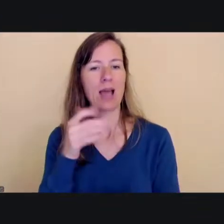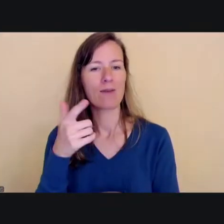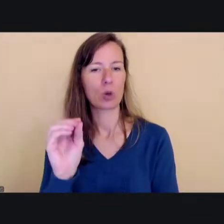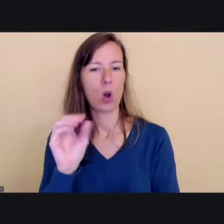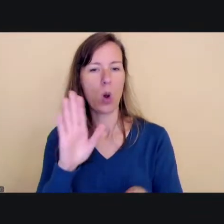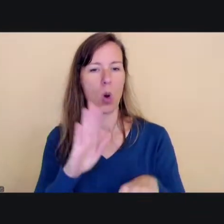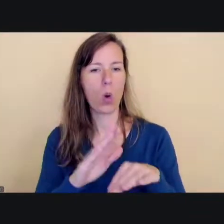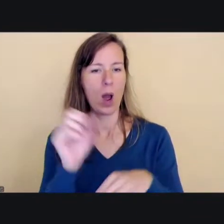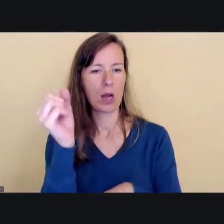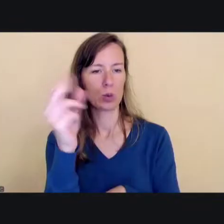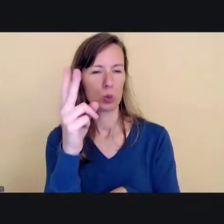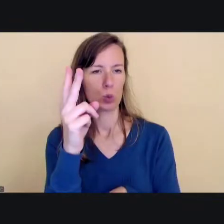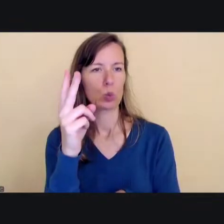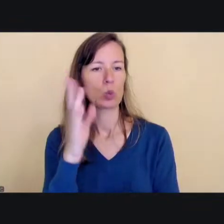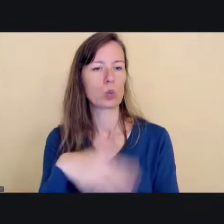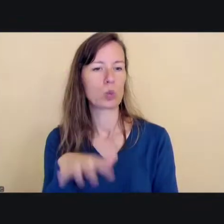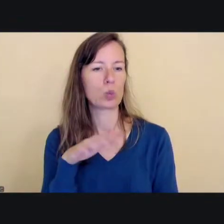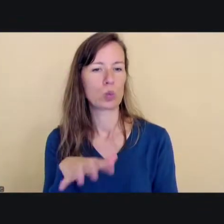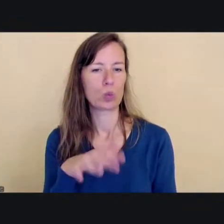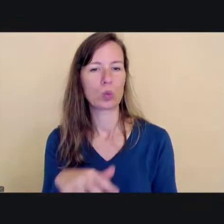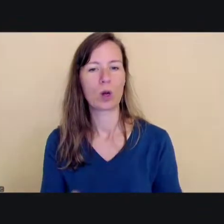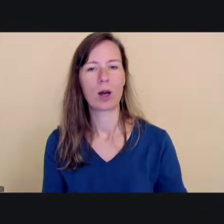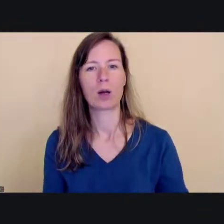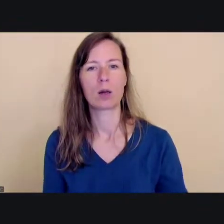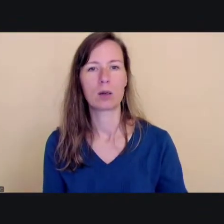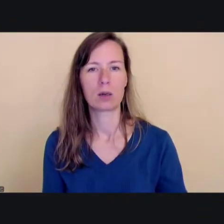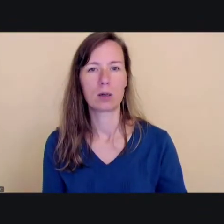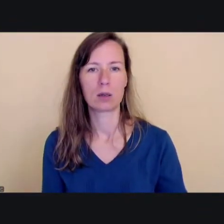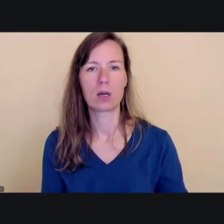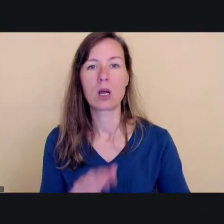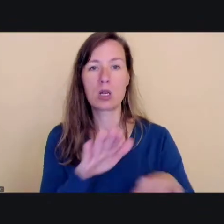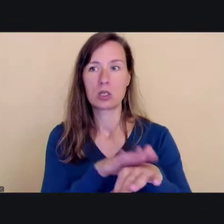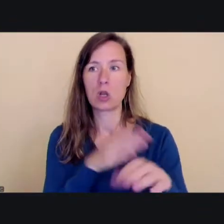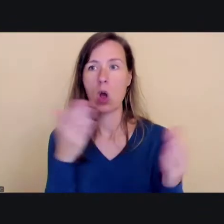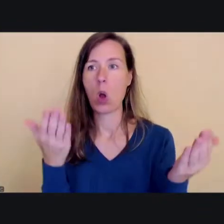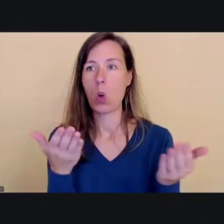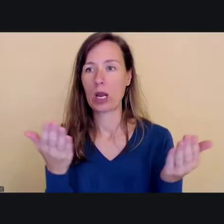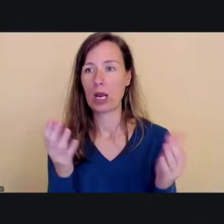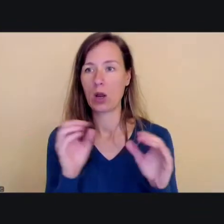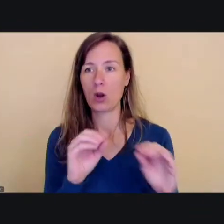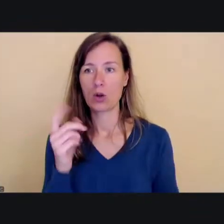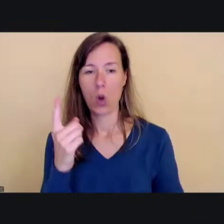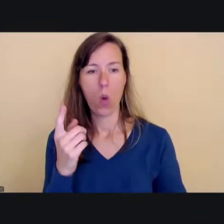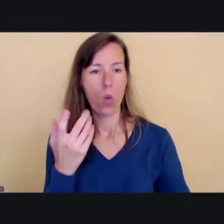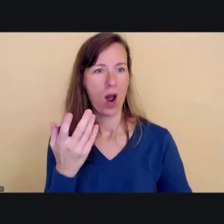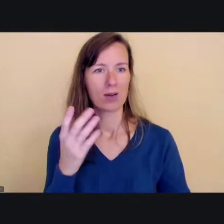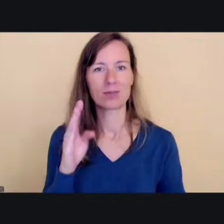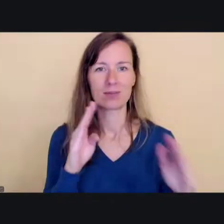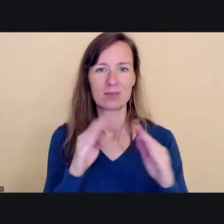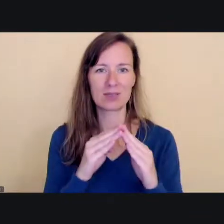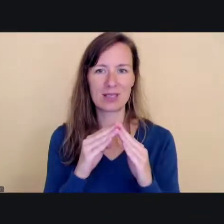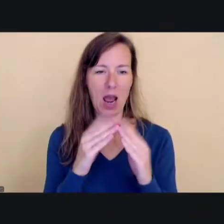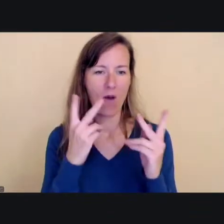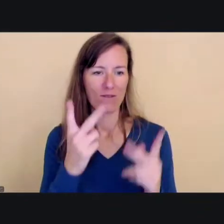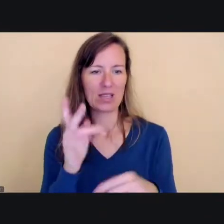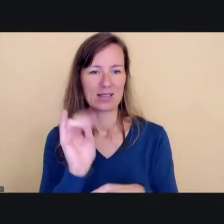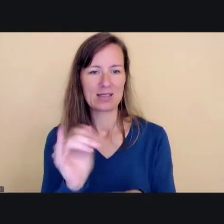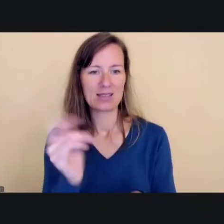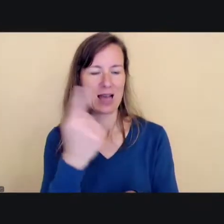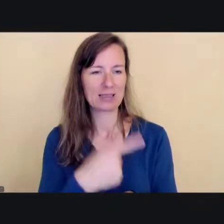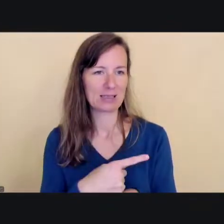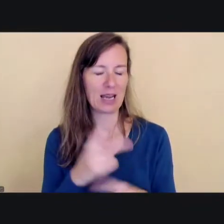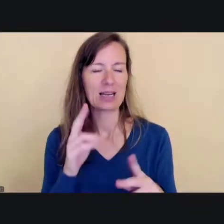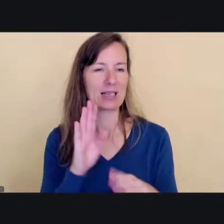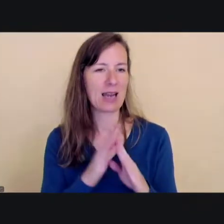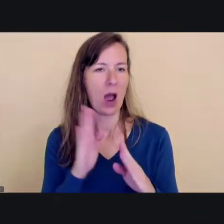all right? It's slow here. No one is doing any town business on that day outside of making